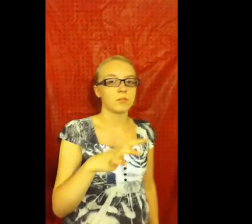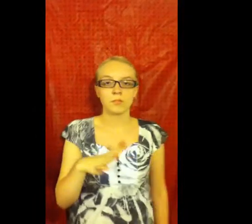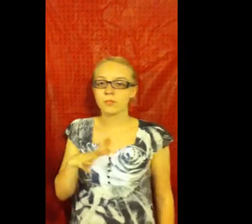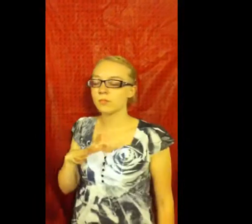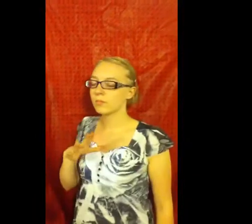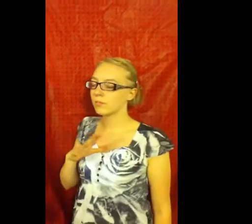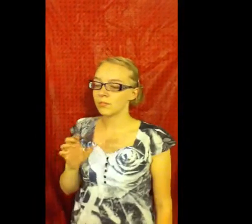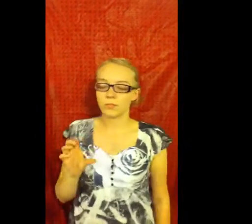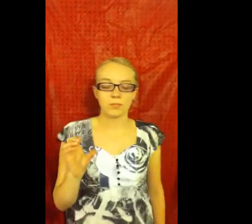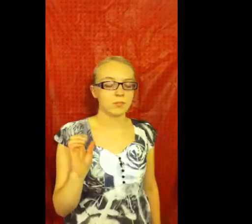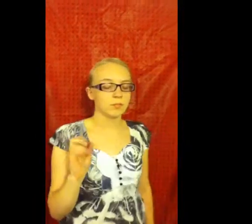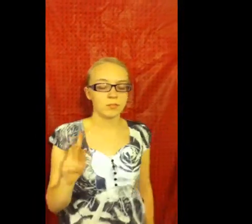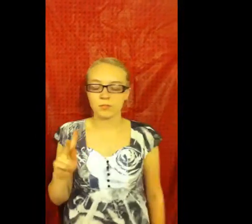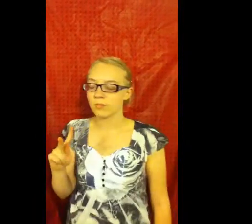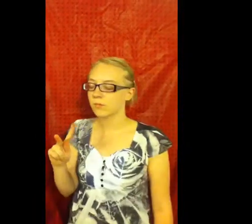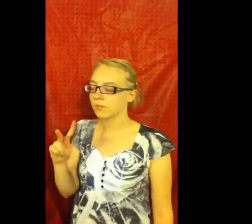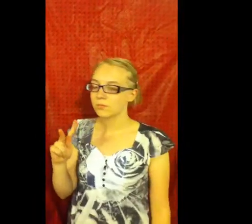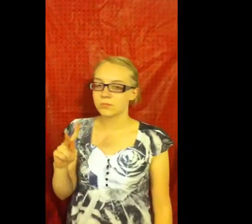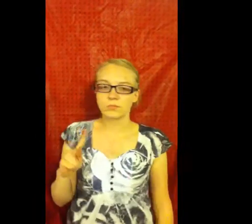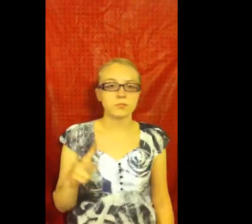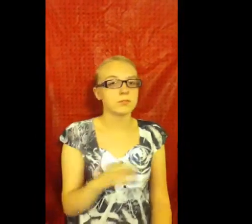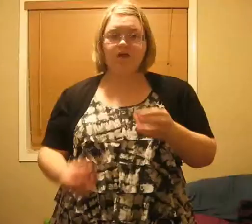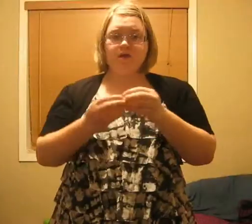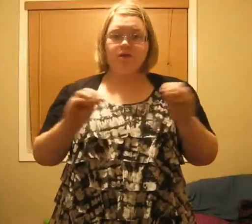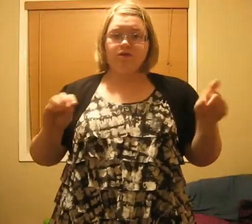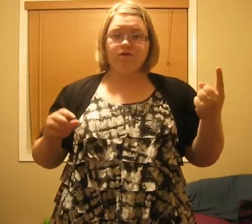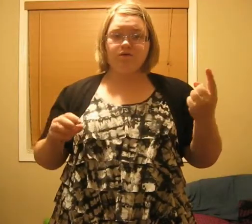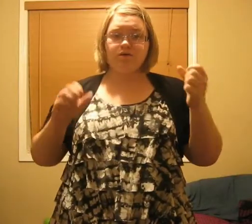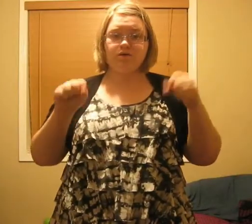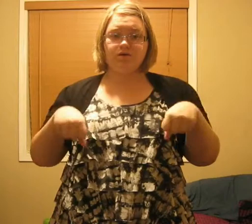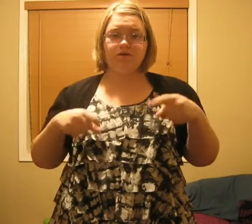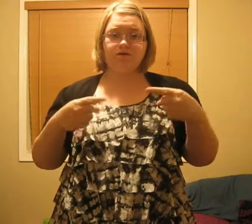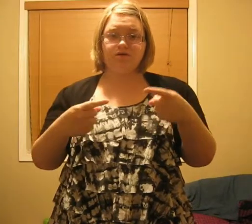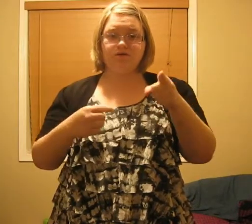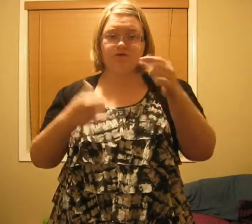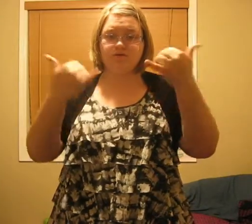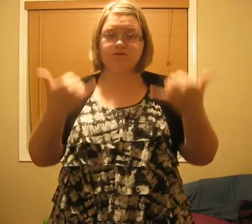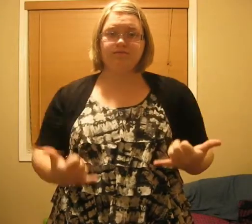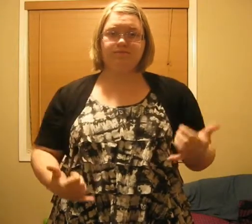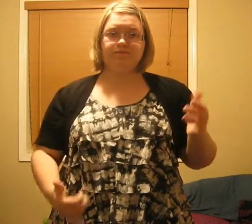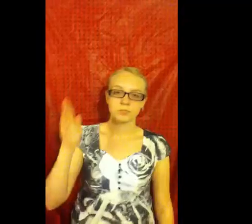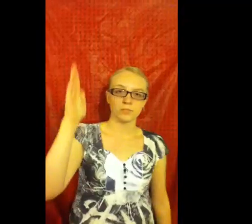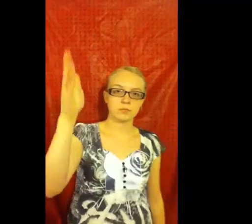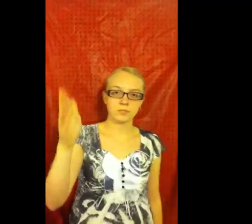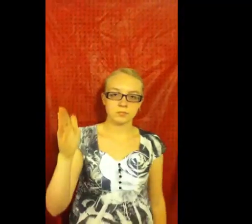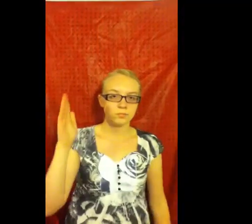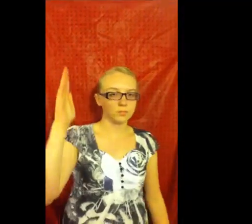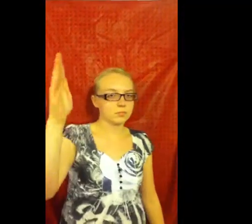You'll be alright, no one can hurt you now A